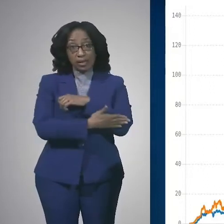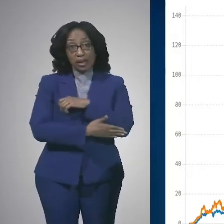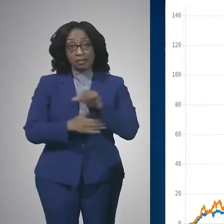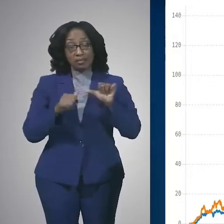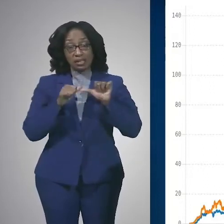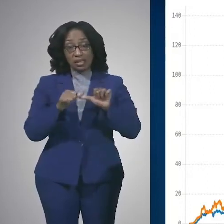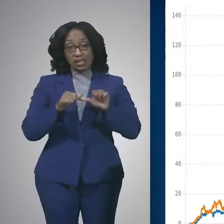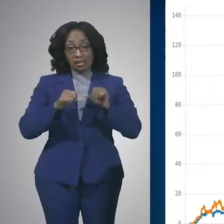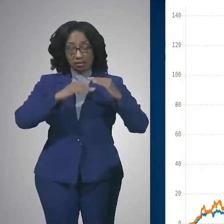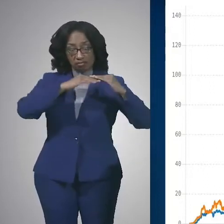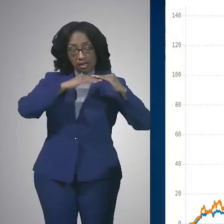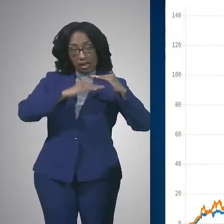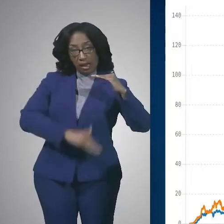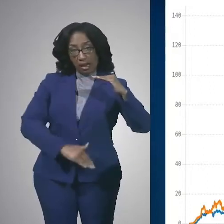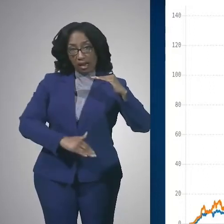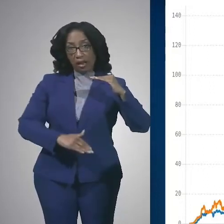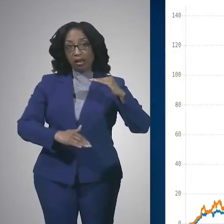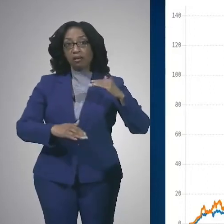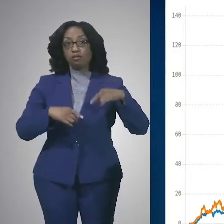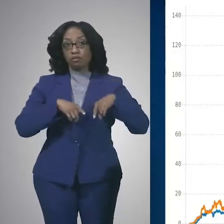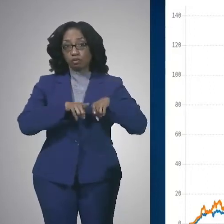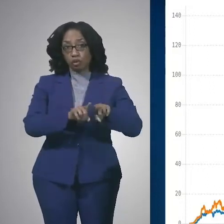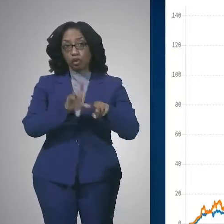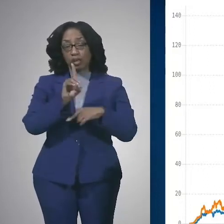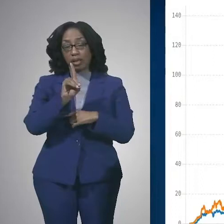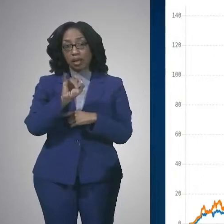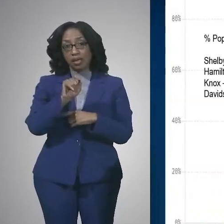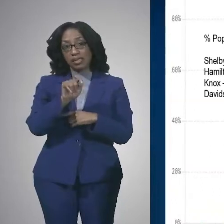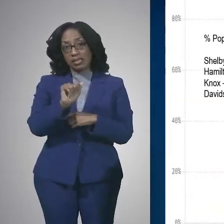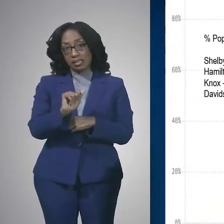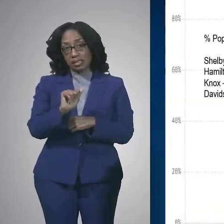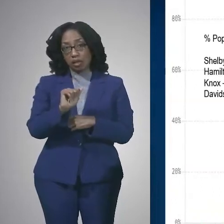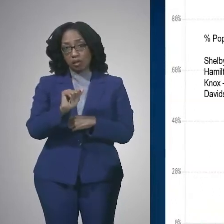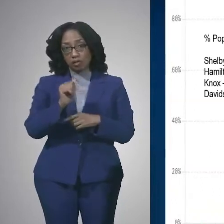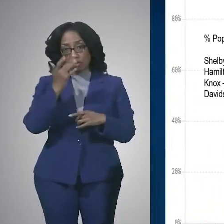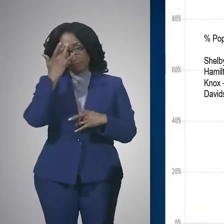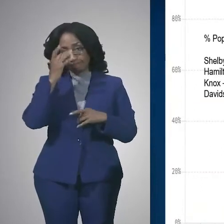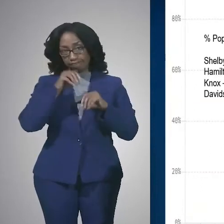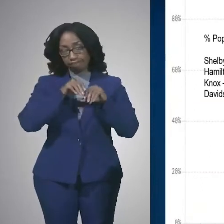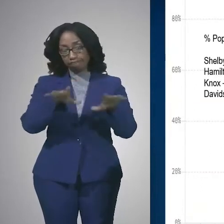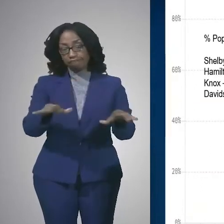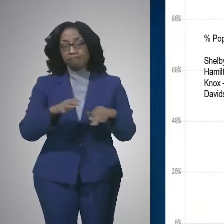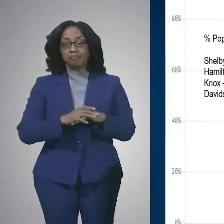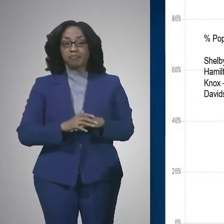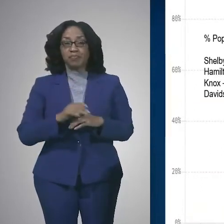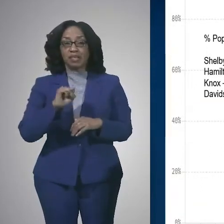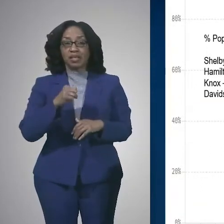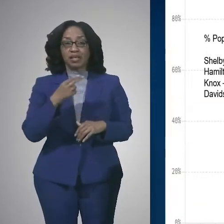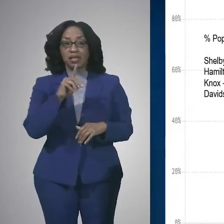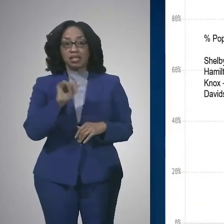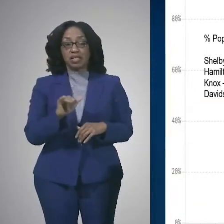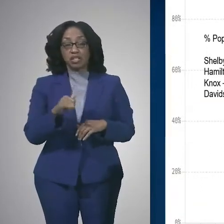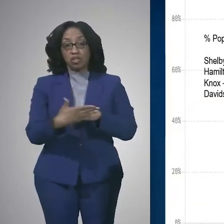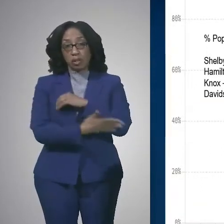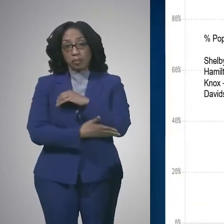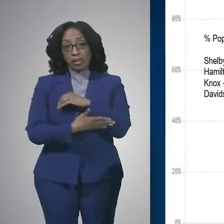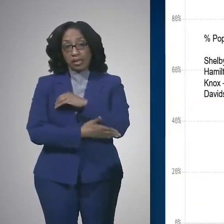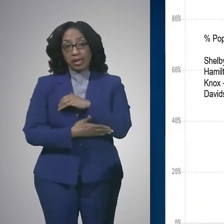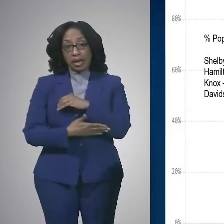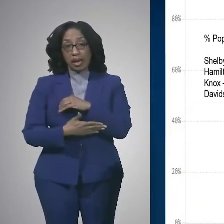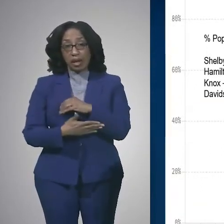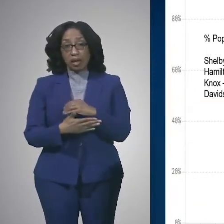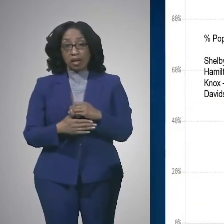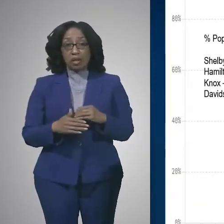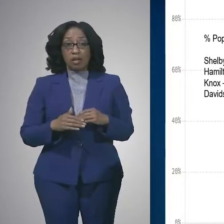remained lower through the Delta surge. Next slide. Shelby County has lower active